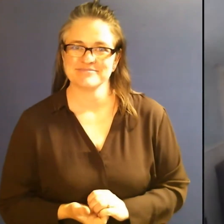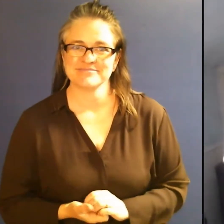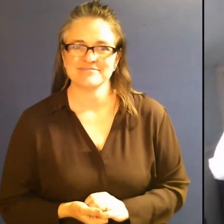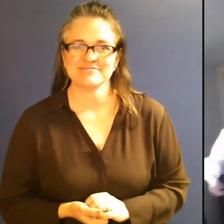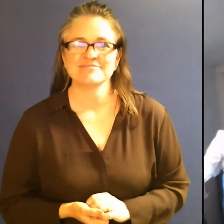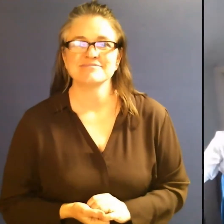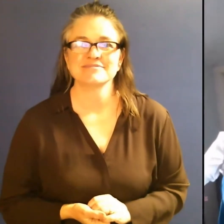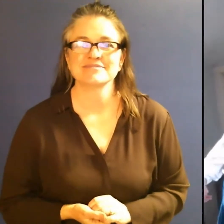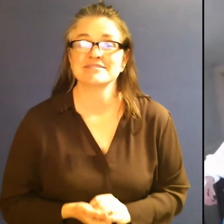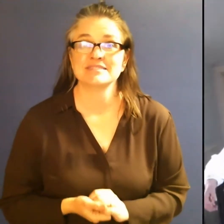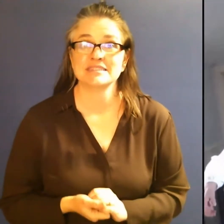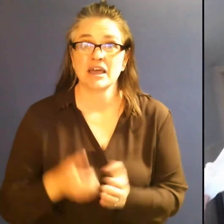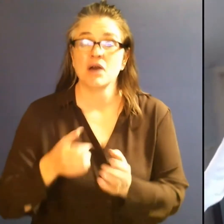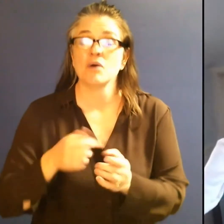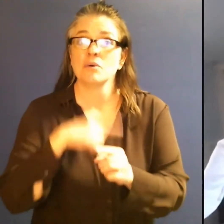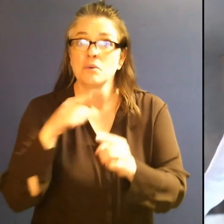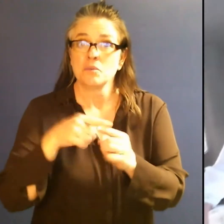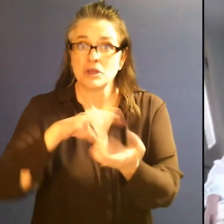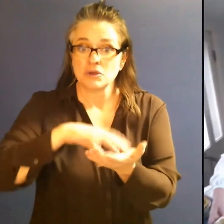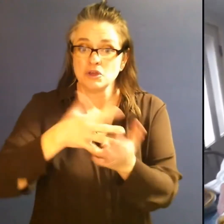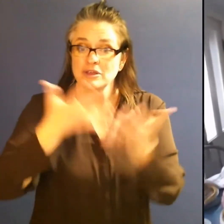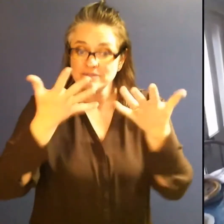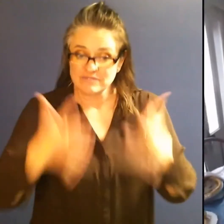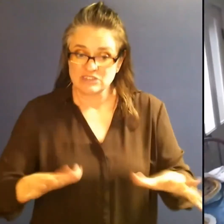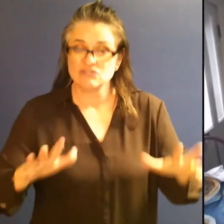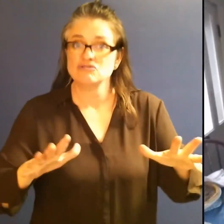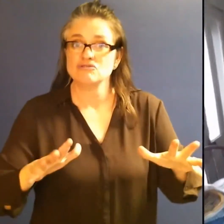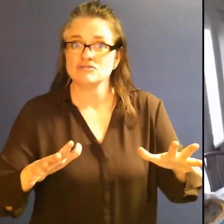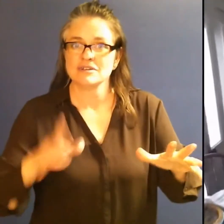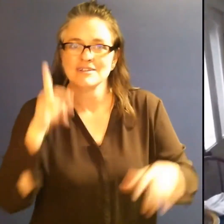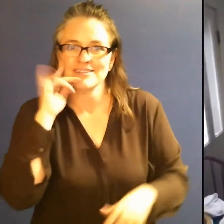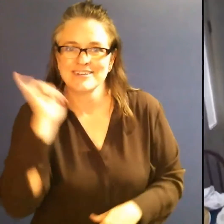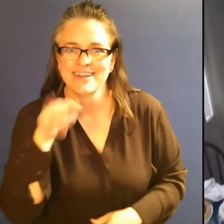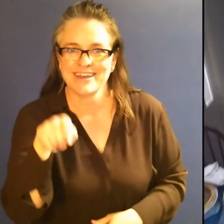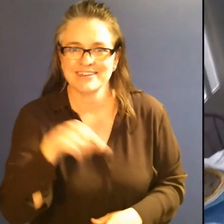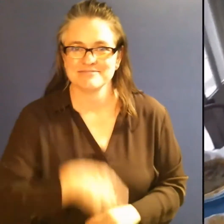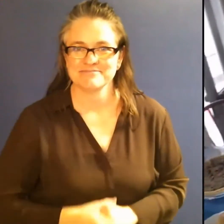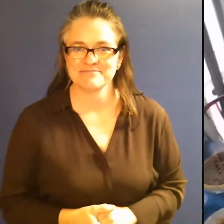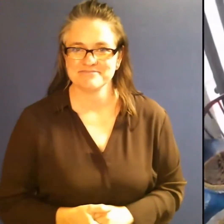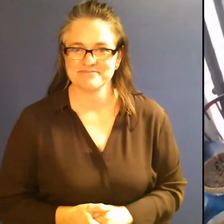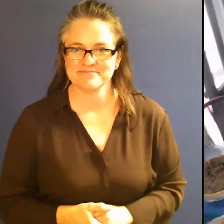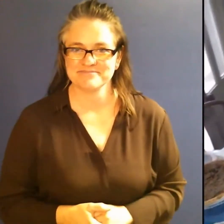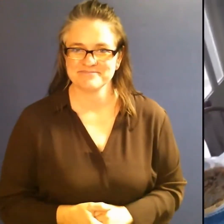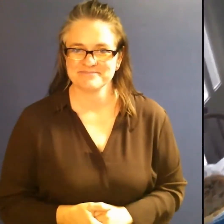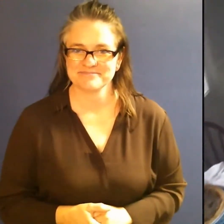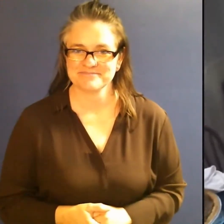When the cookies are done, this is what they're gonna look like.